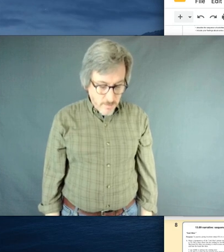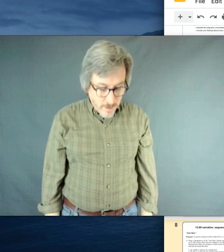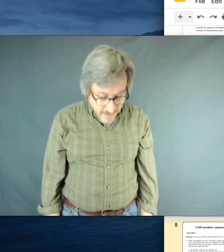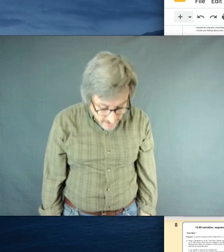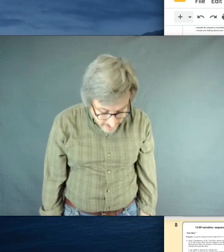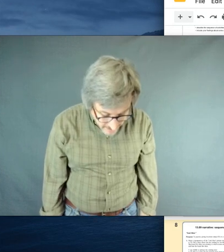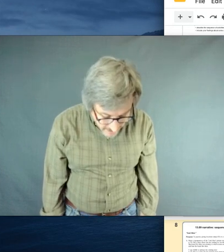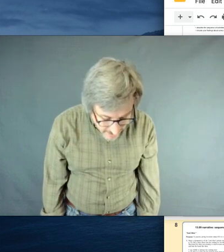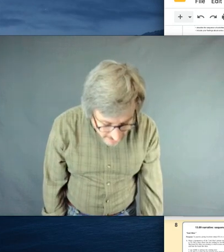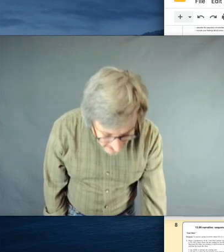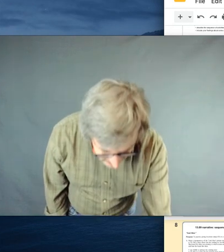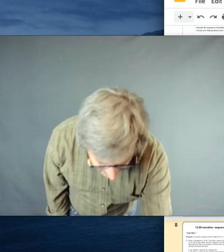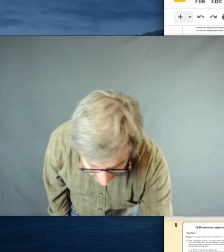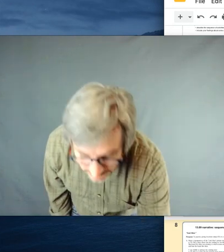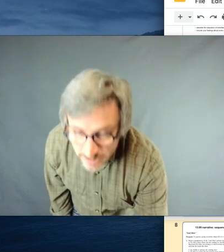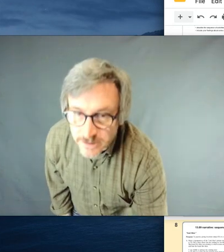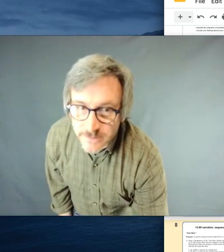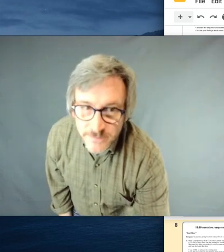buddy.